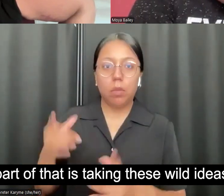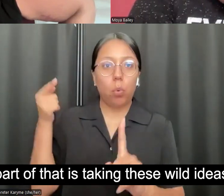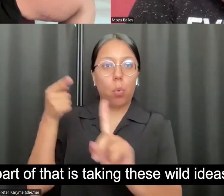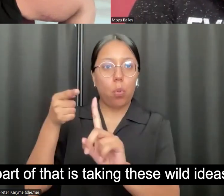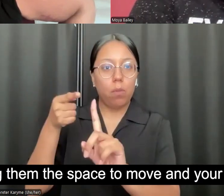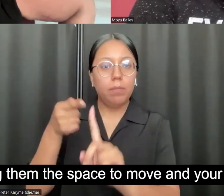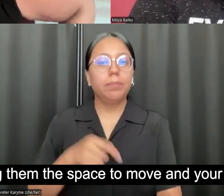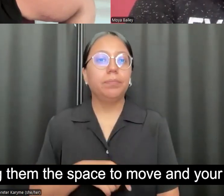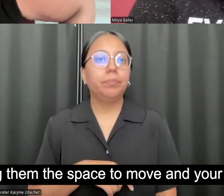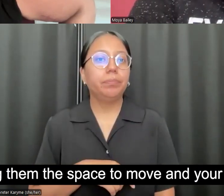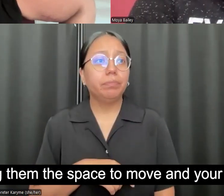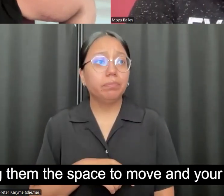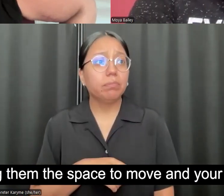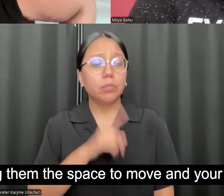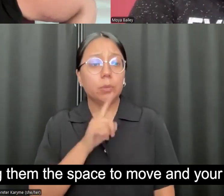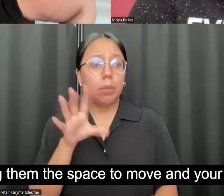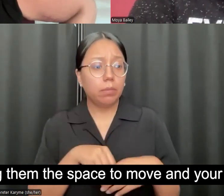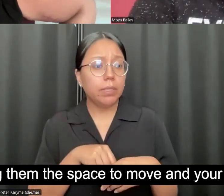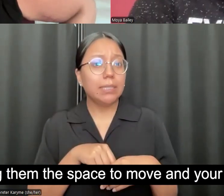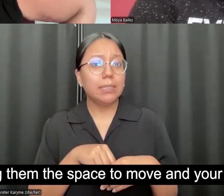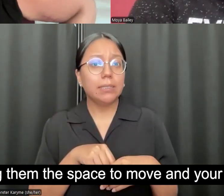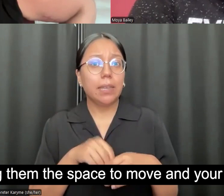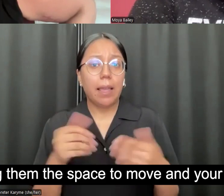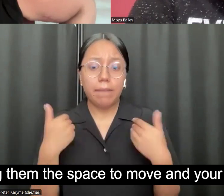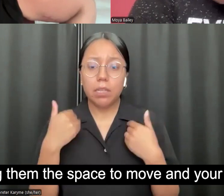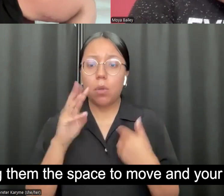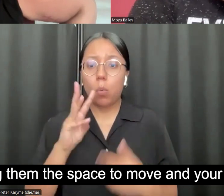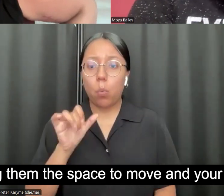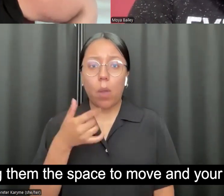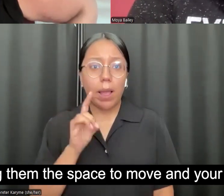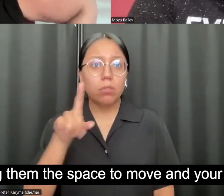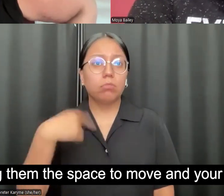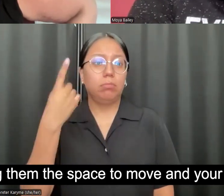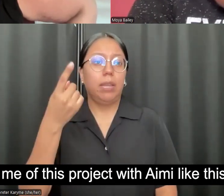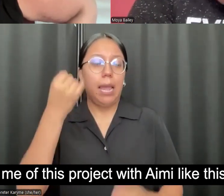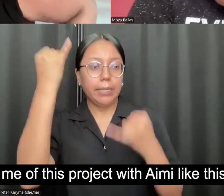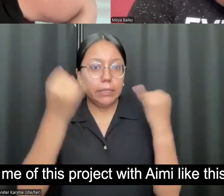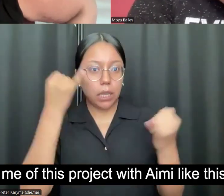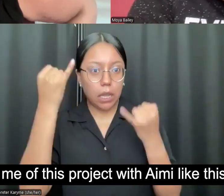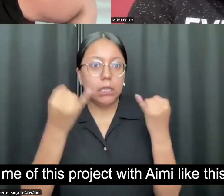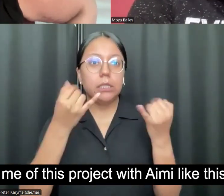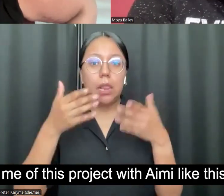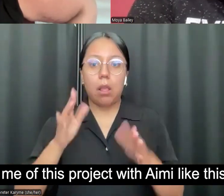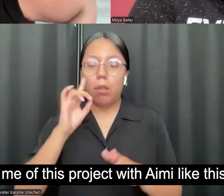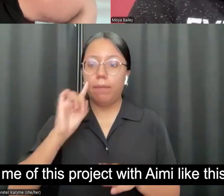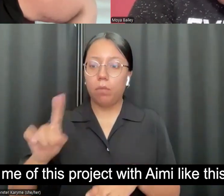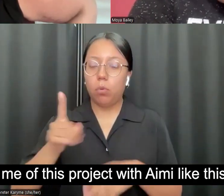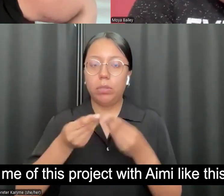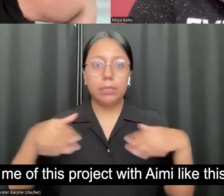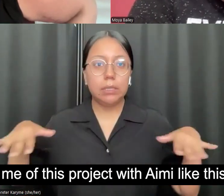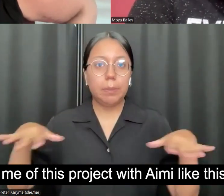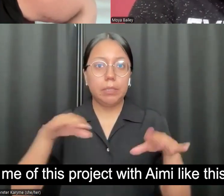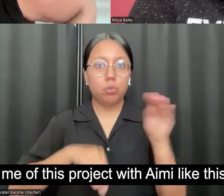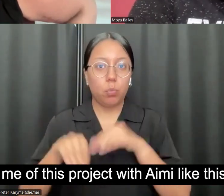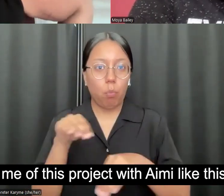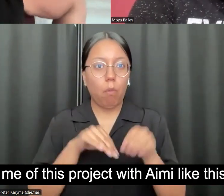wild ideas and allowing them the space to move. And your prompt reminded me of this